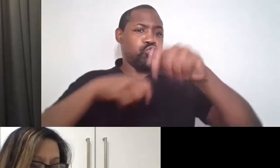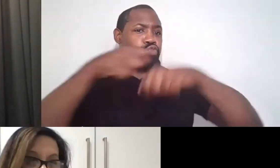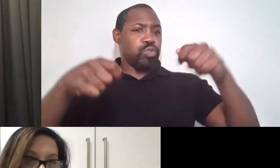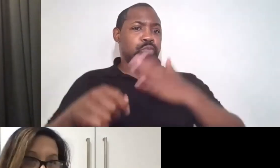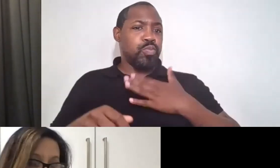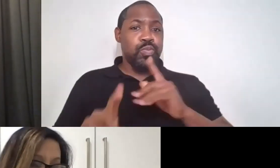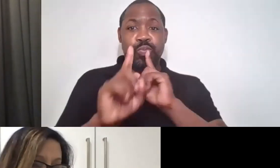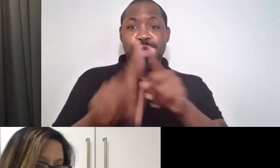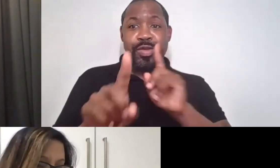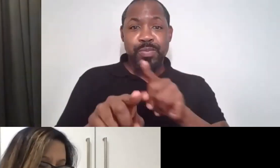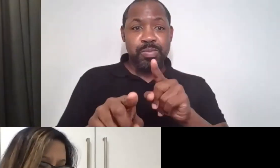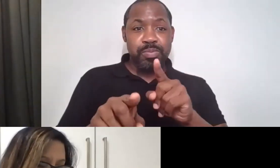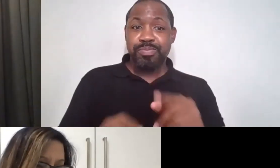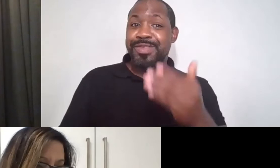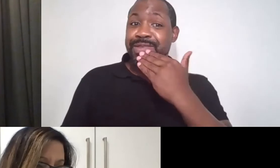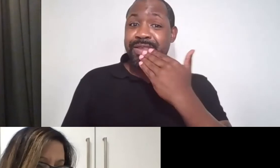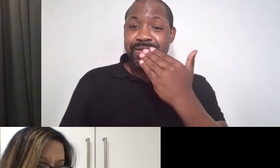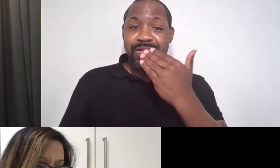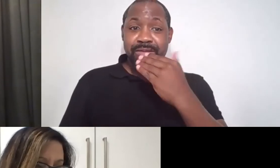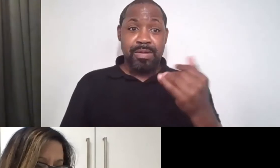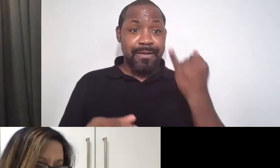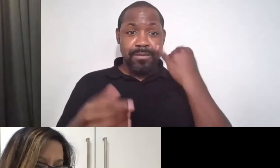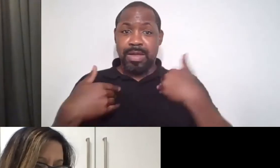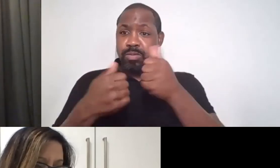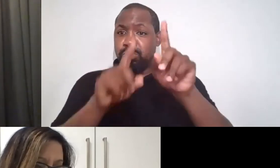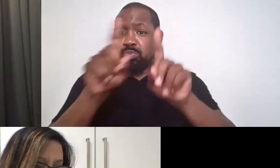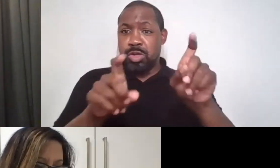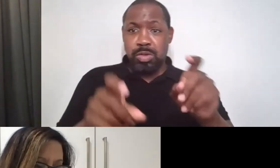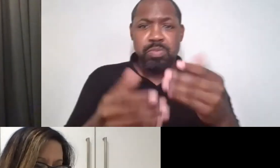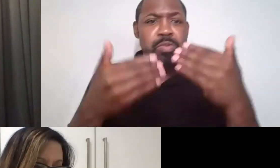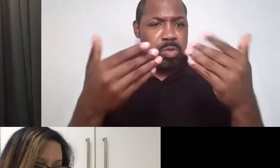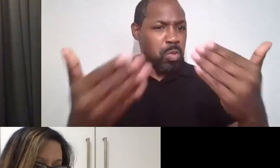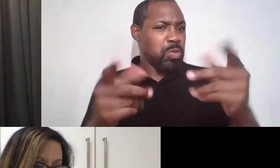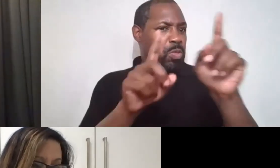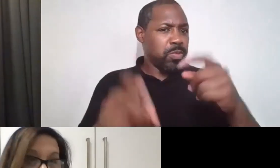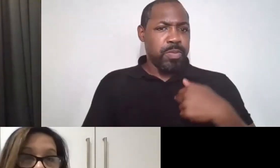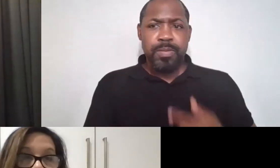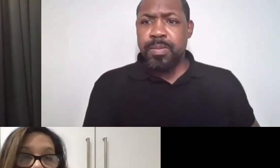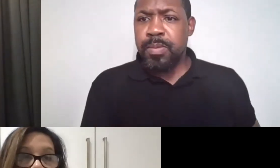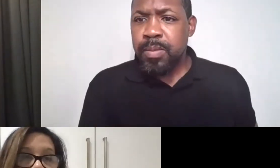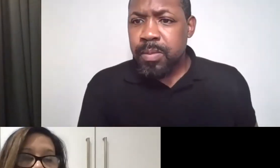So that's my report. And if anyone has any questions, I'm happy to entertain